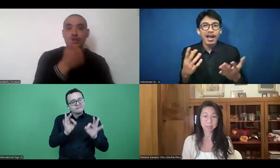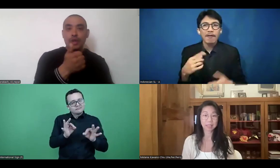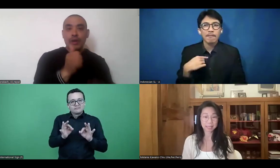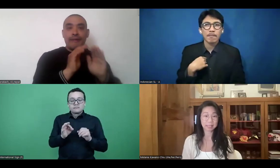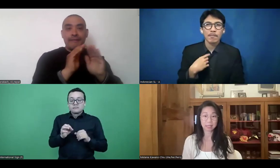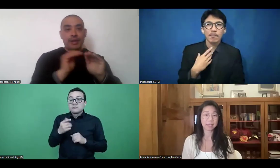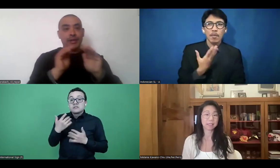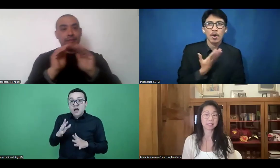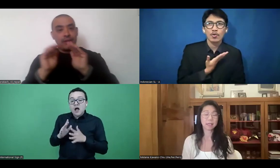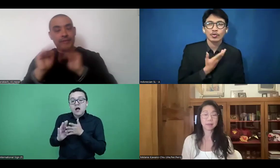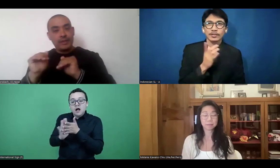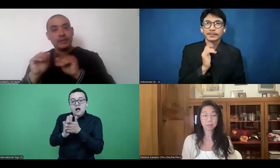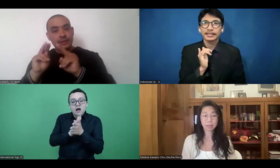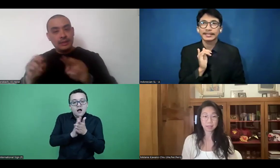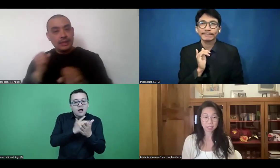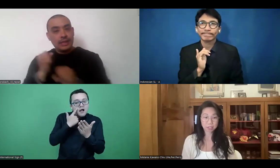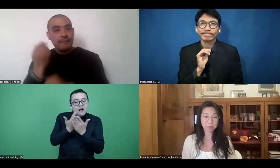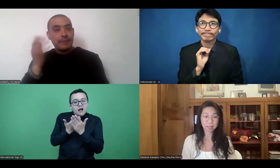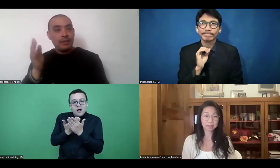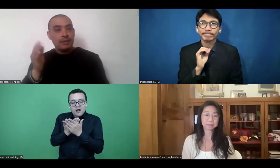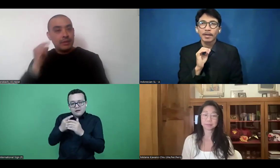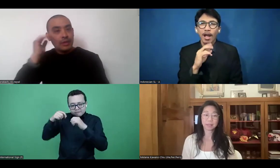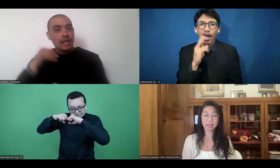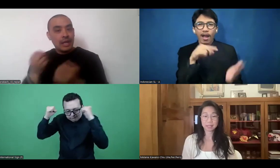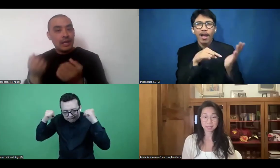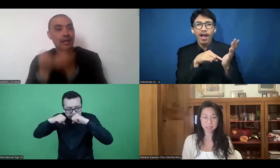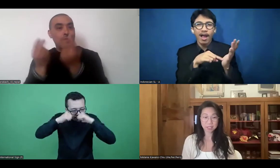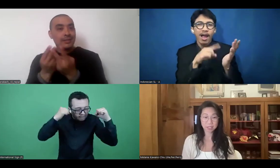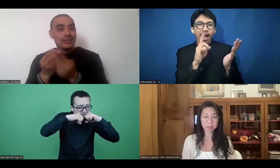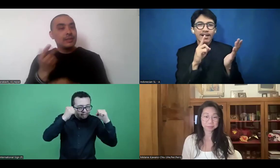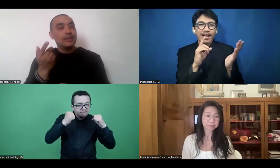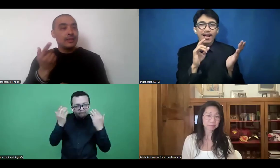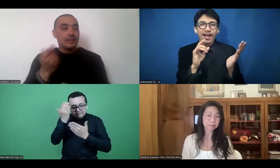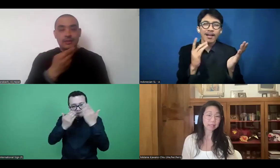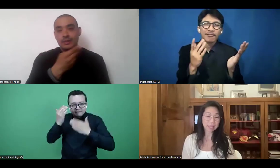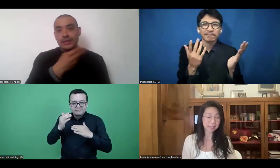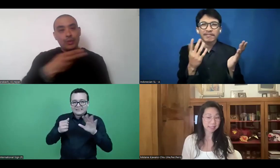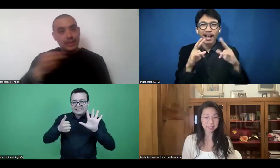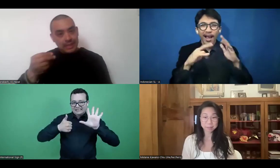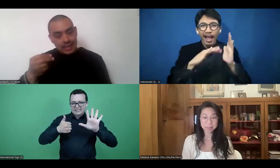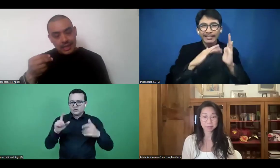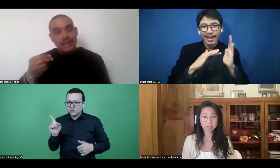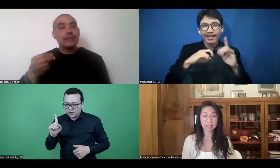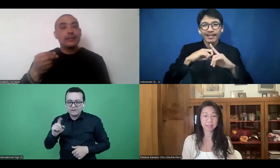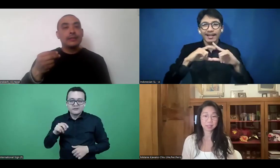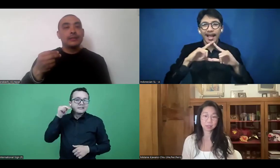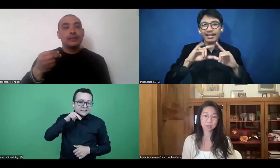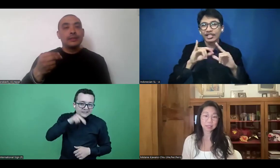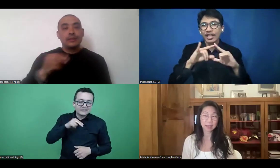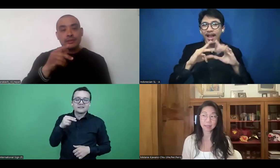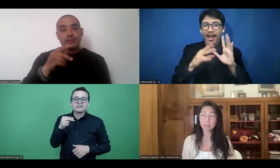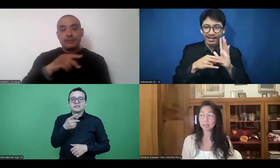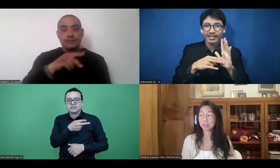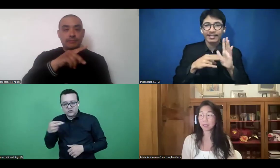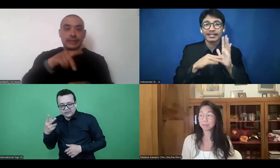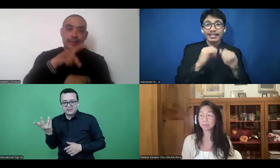index case studies in Nigeria, in Indonesia, and in the Pacific Islands to look